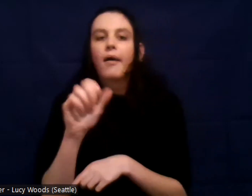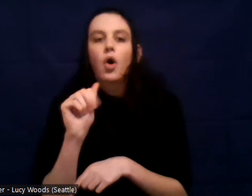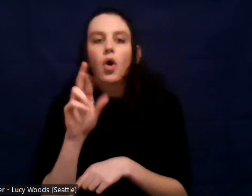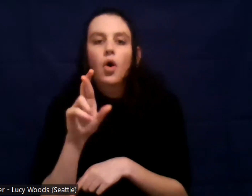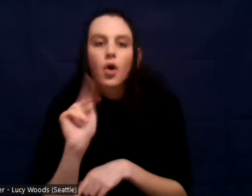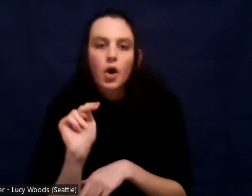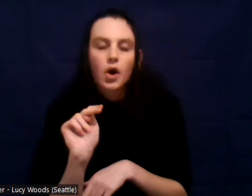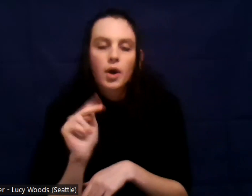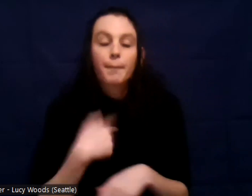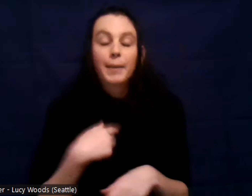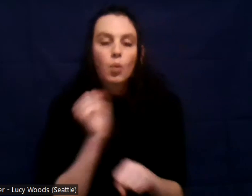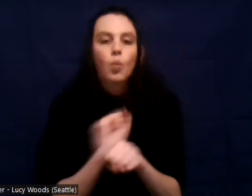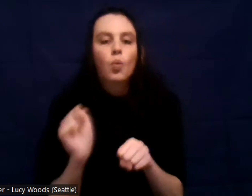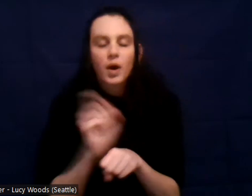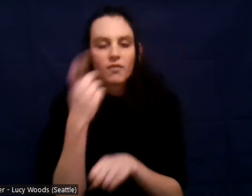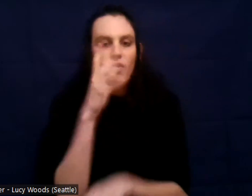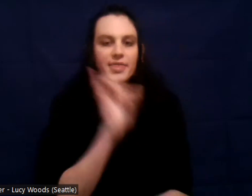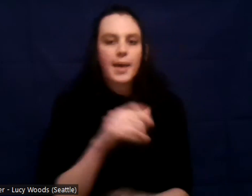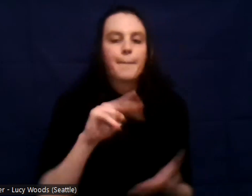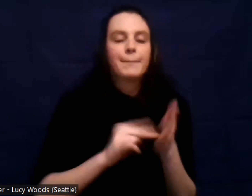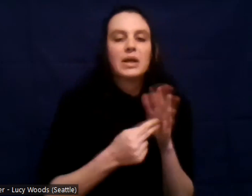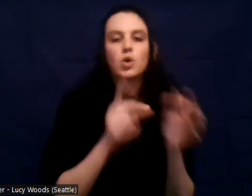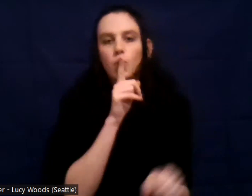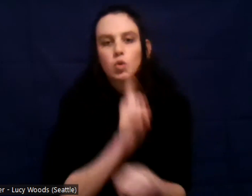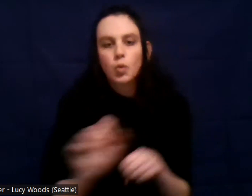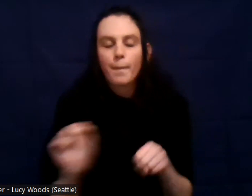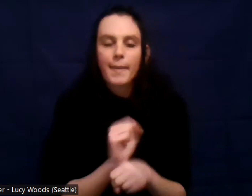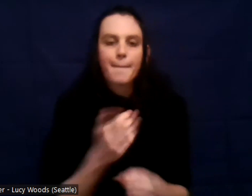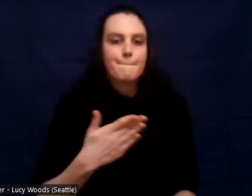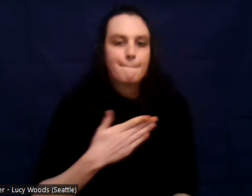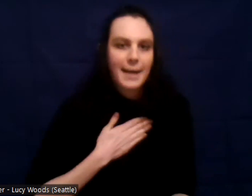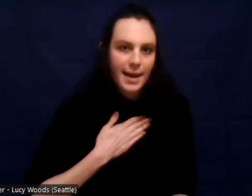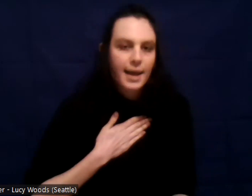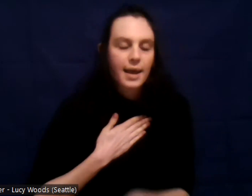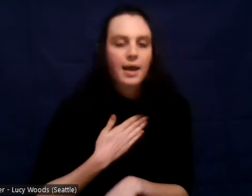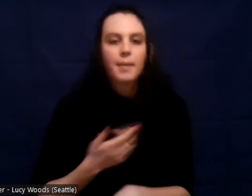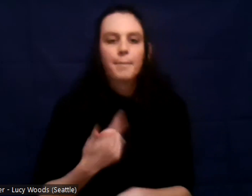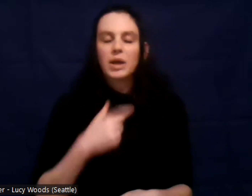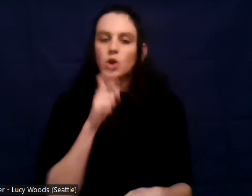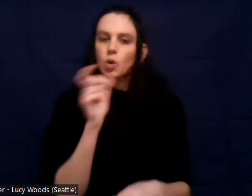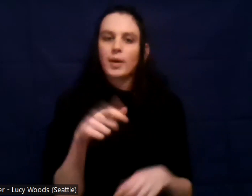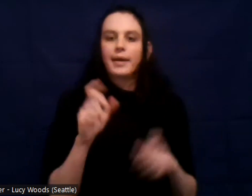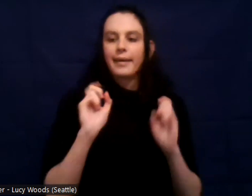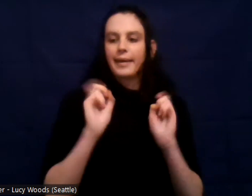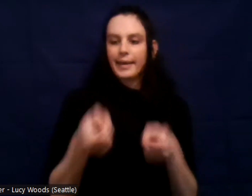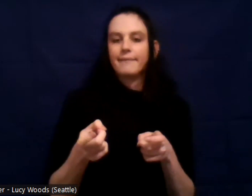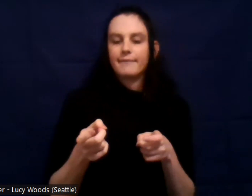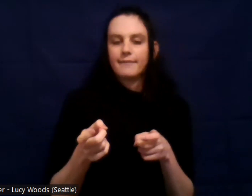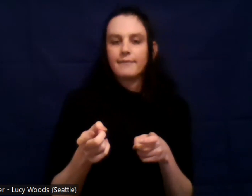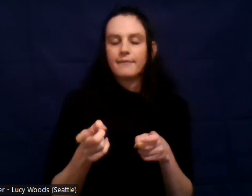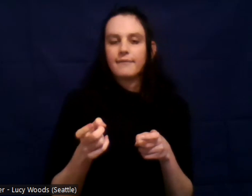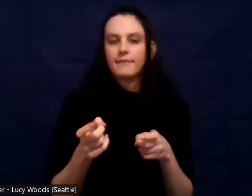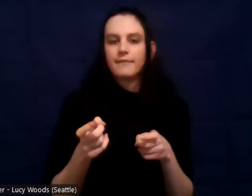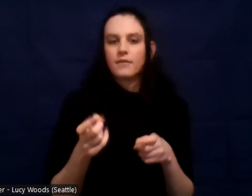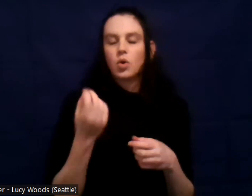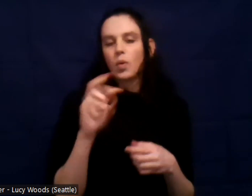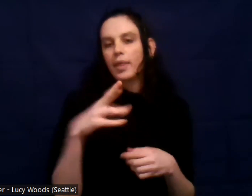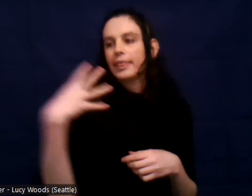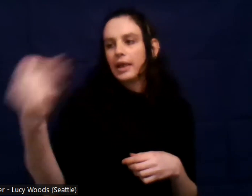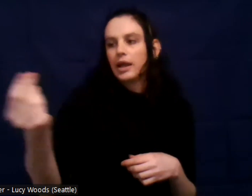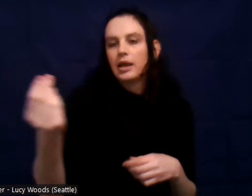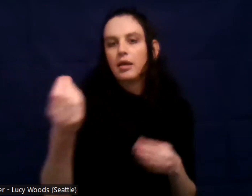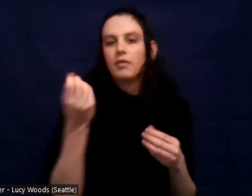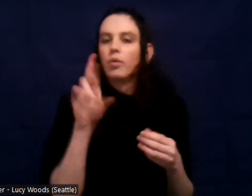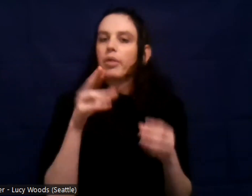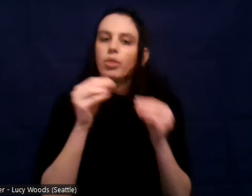and therefore they're mine. I don't have to worry about giving them away or having them lost